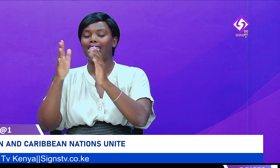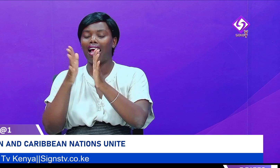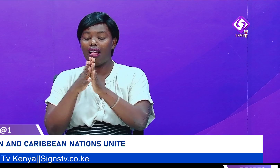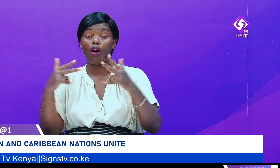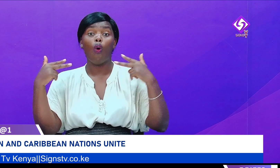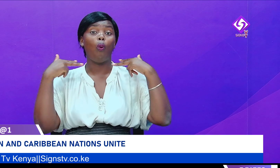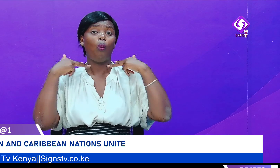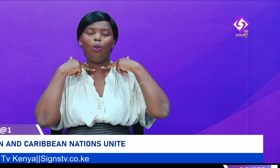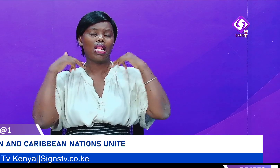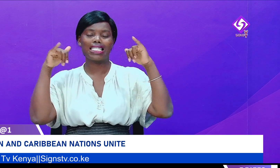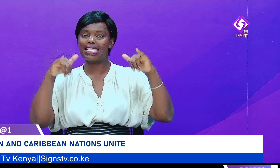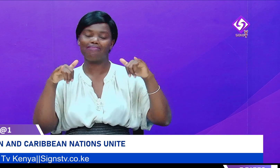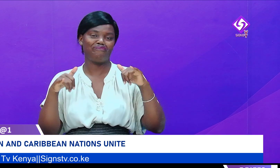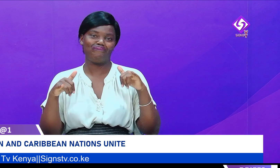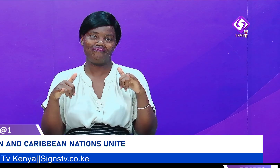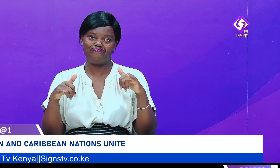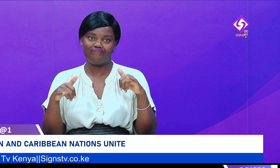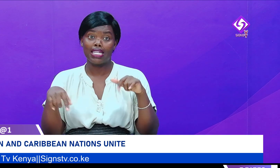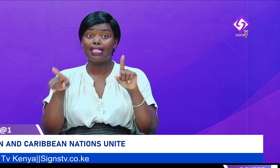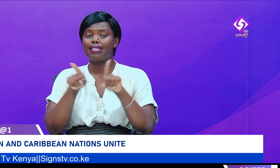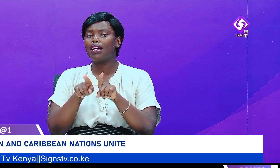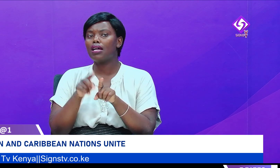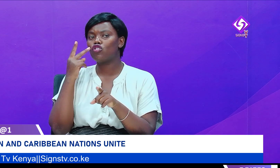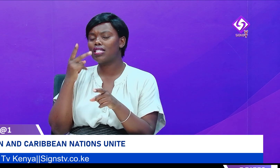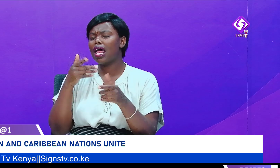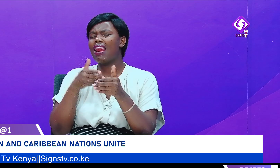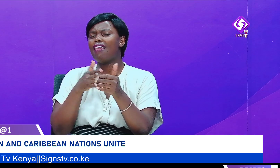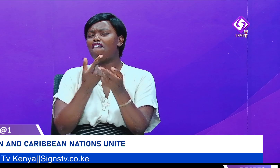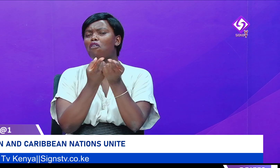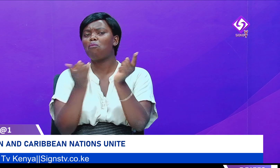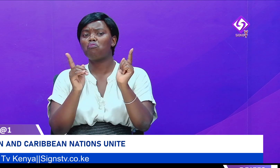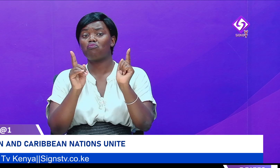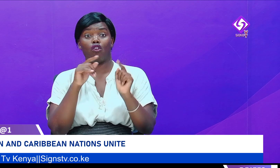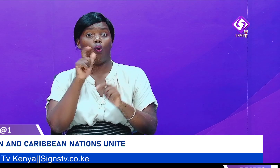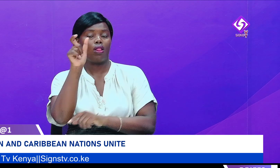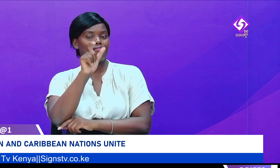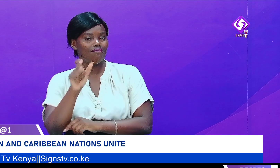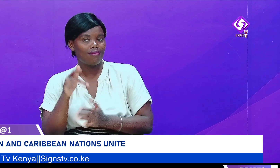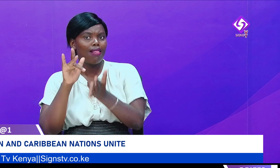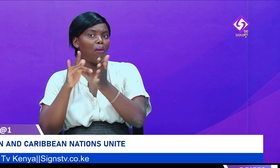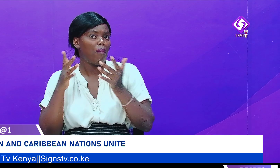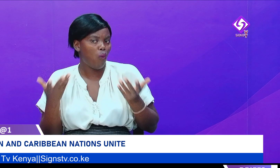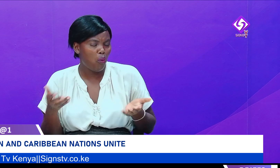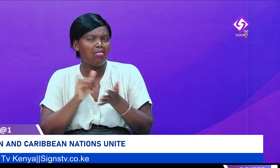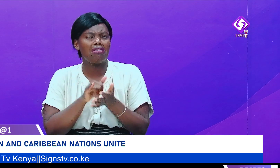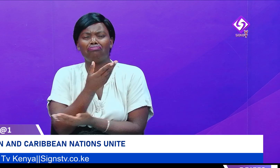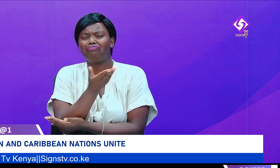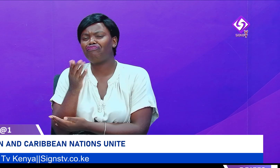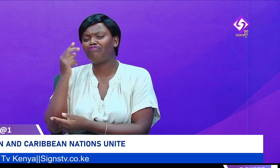and colonialism. Leaders from both regions emphasized that these historical injustices continue